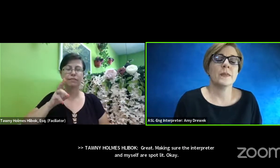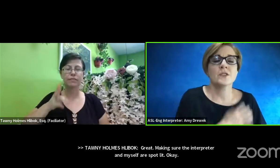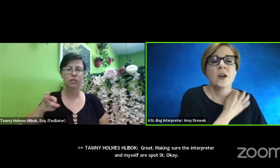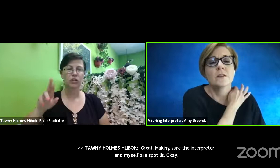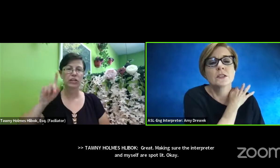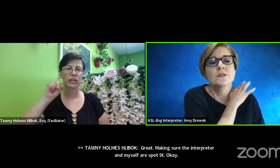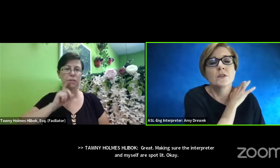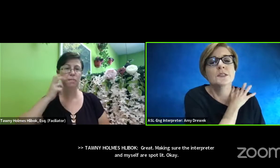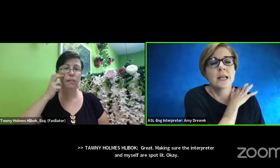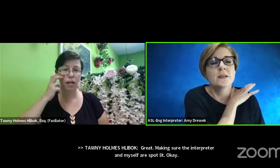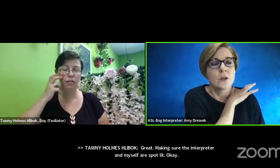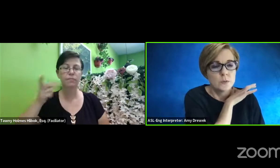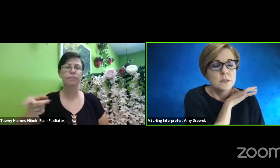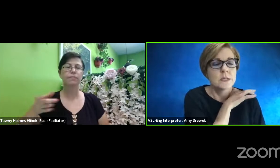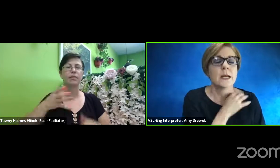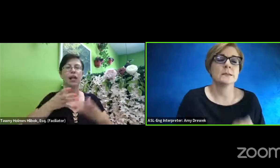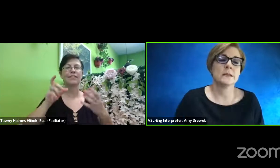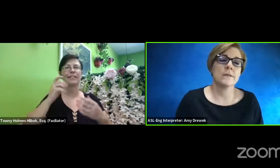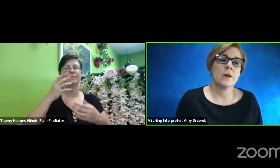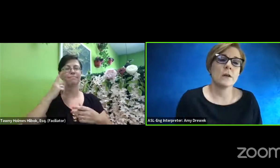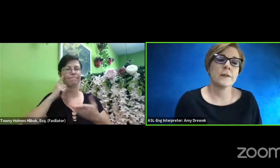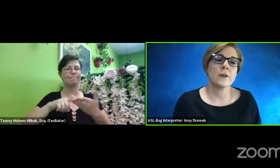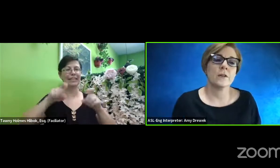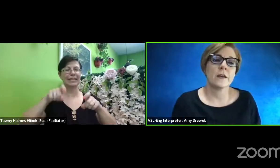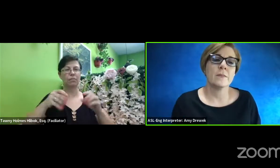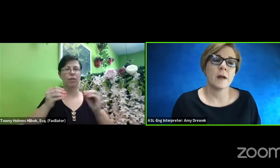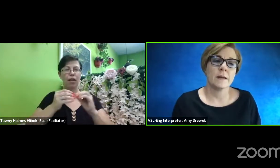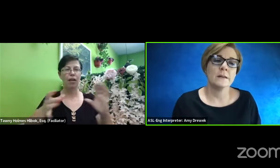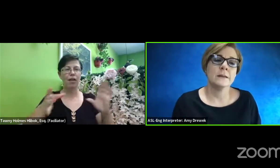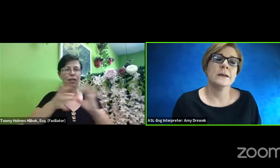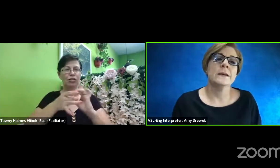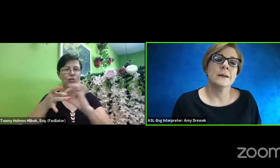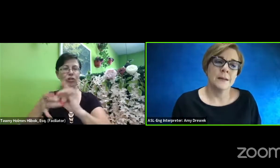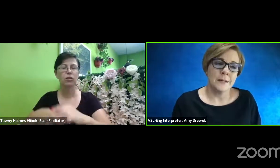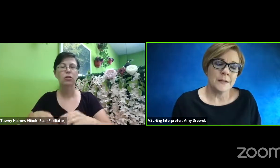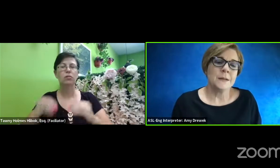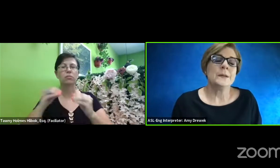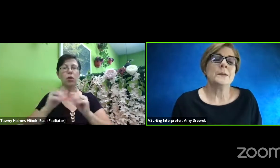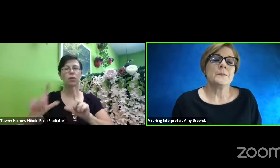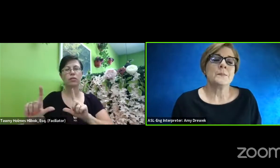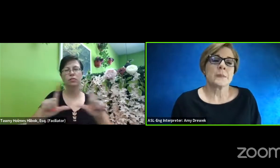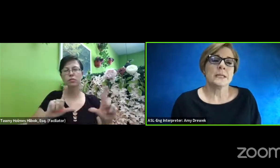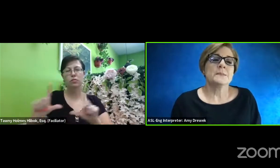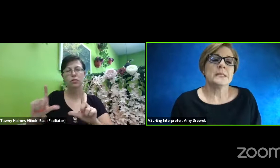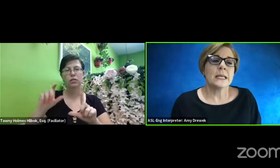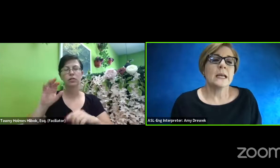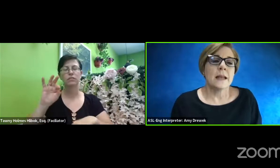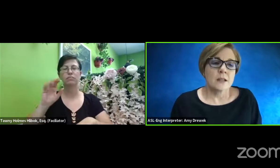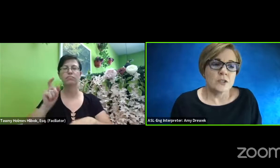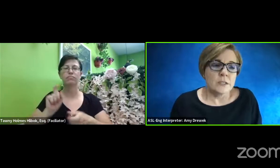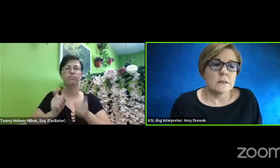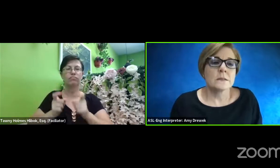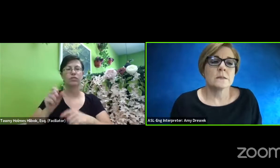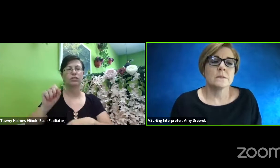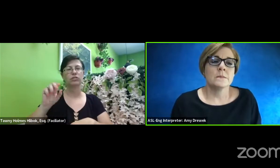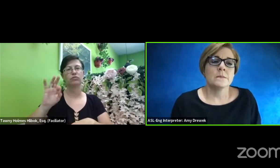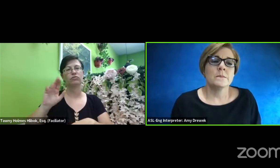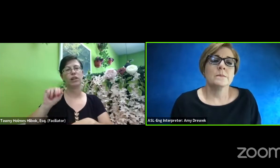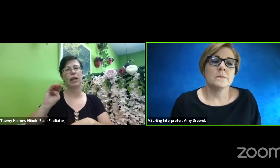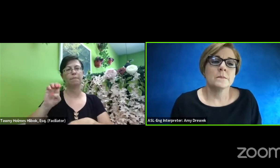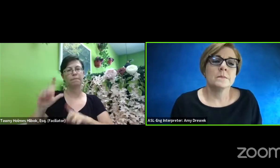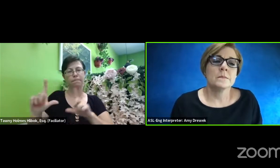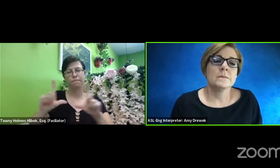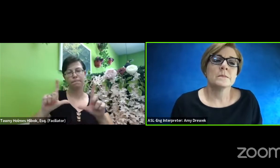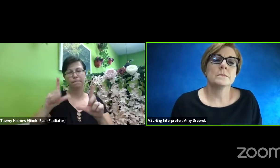or when the child is first diagnosed as deaf, hard of hearing, or deafblind, is missing connections.